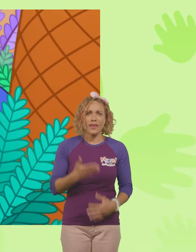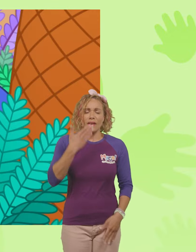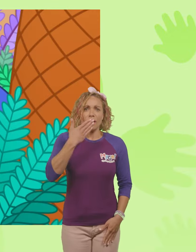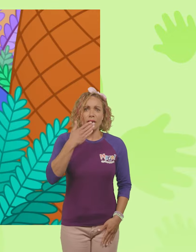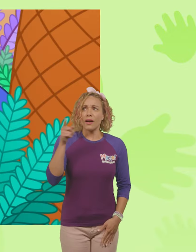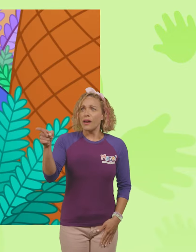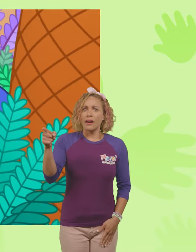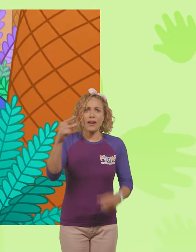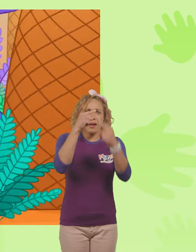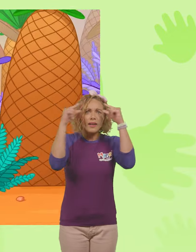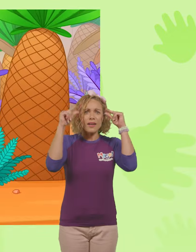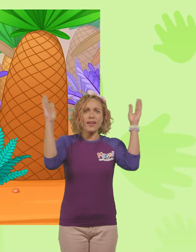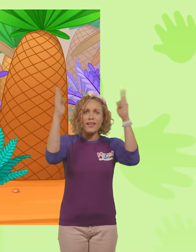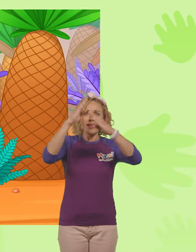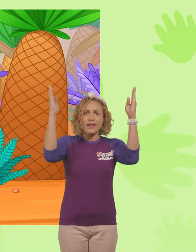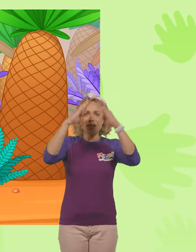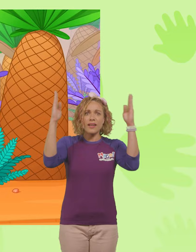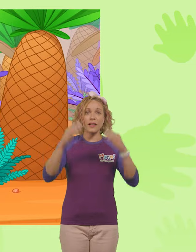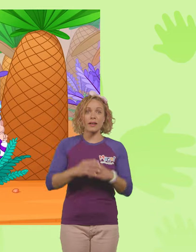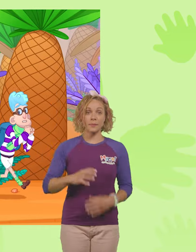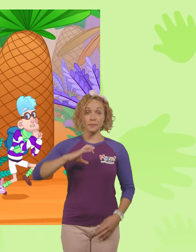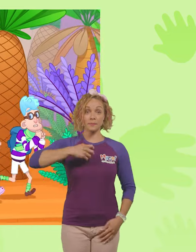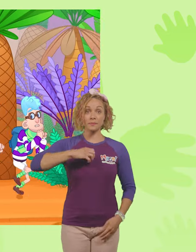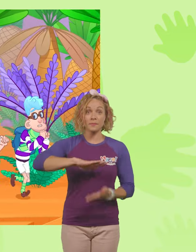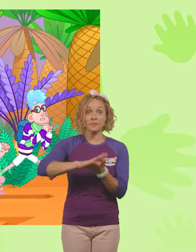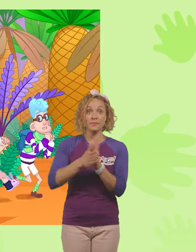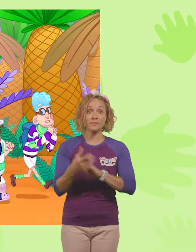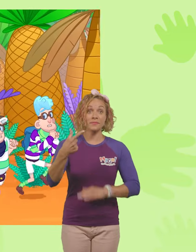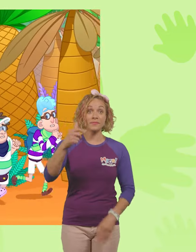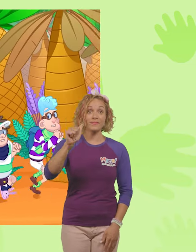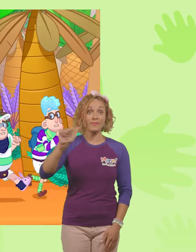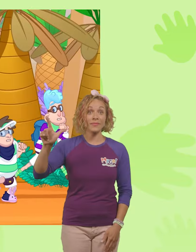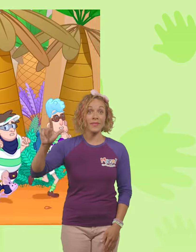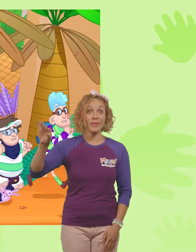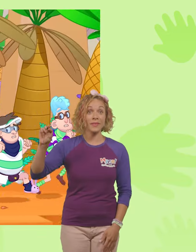Oh, no. The bandits are in trouble.